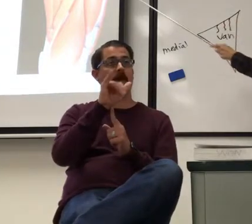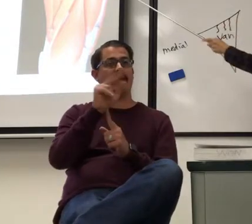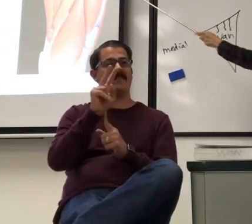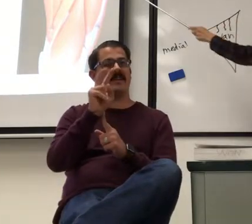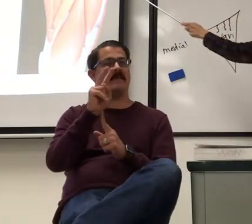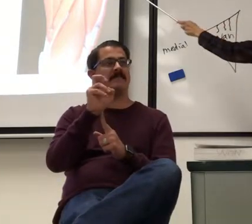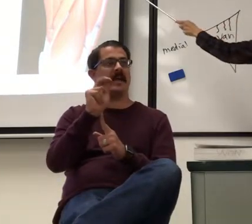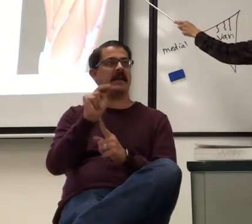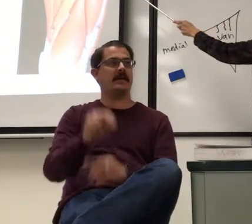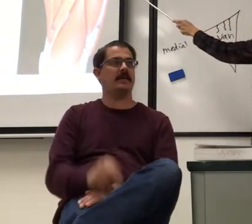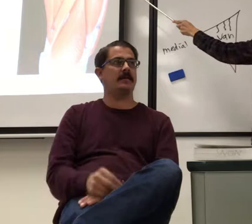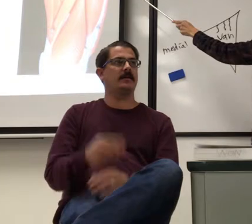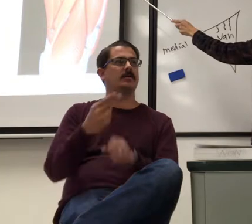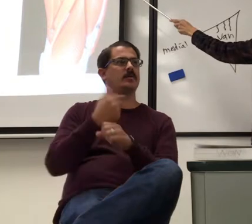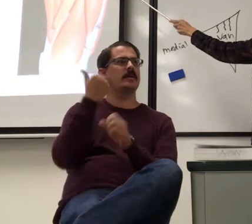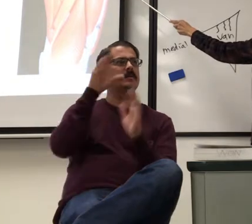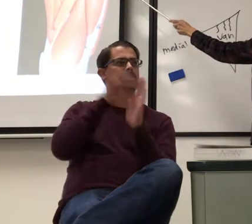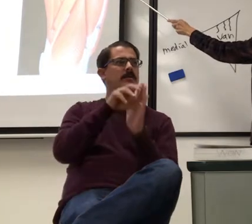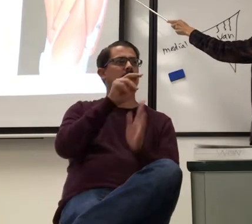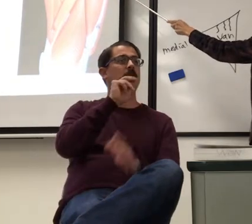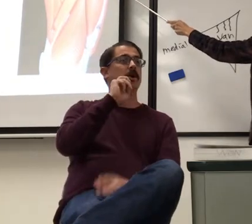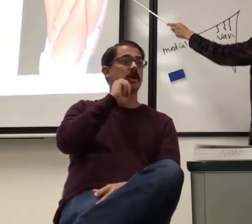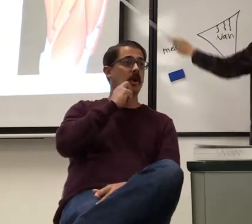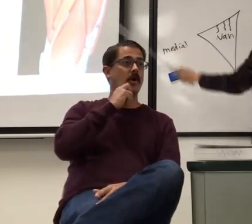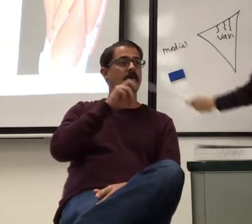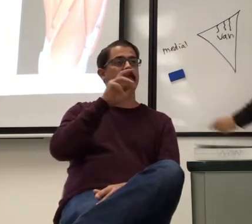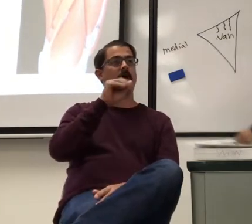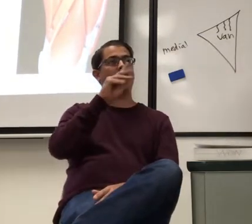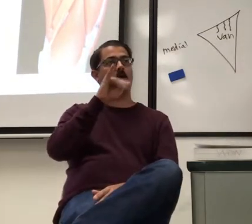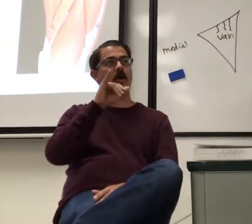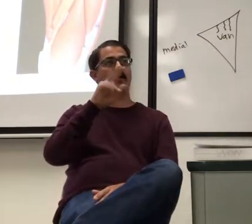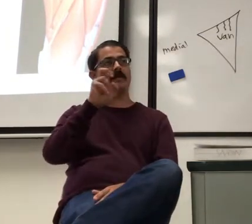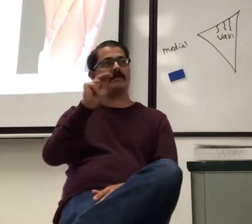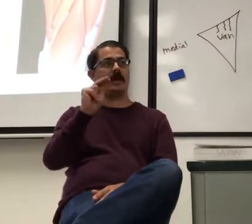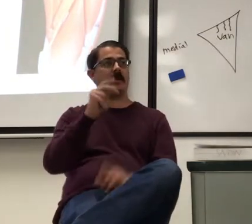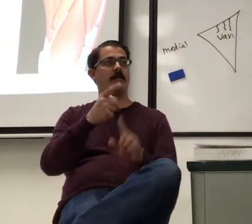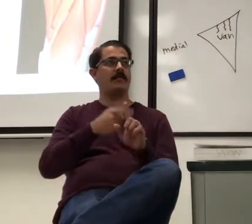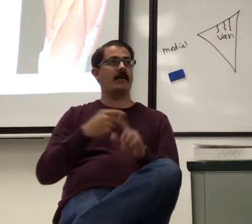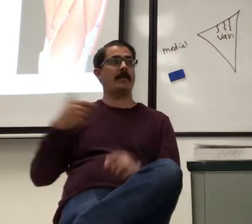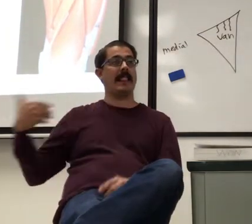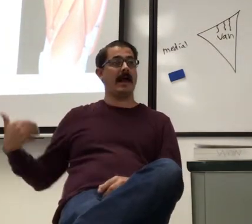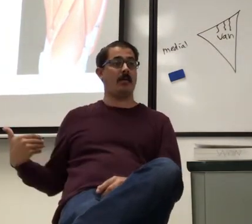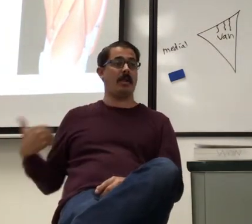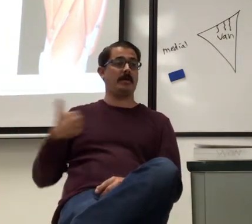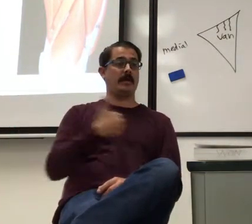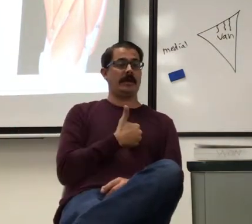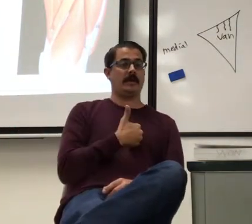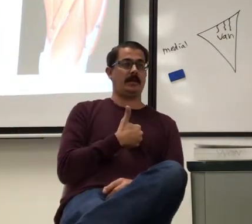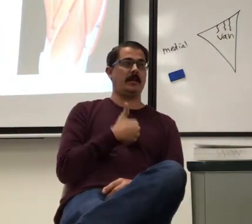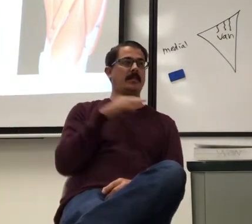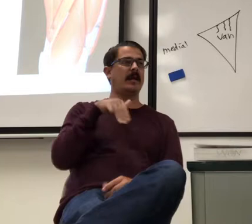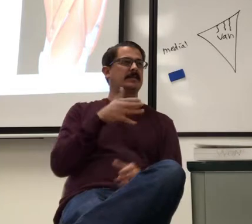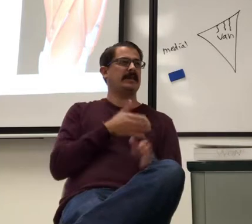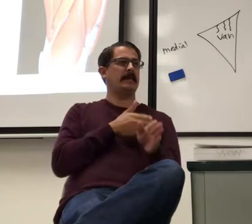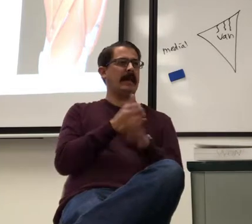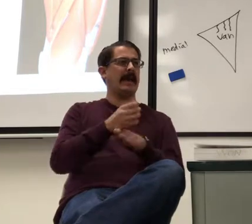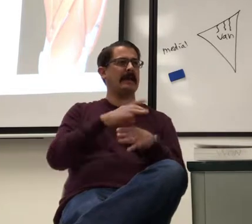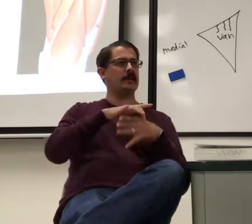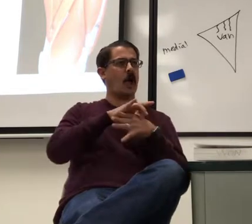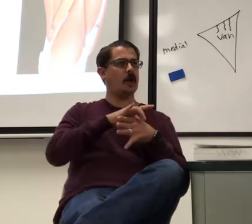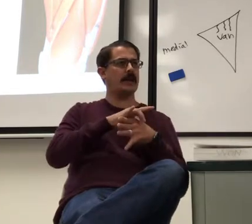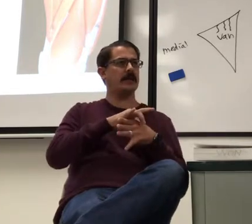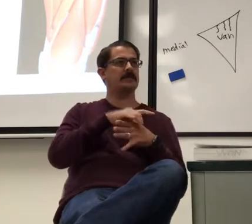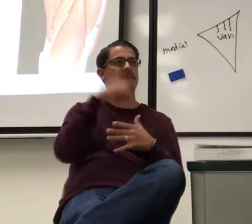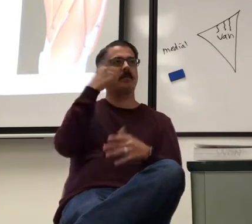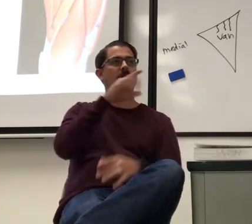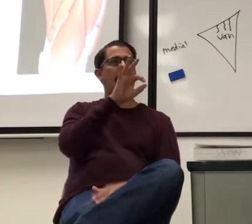from nerve, artery, and vein, from lateral to medial, those are the main contents of the